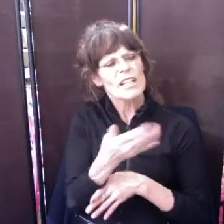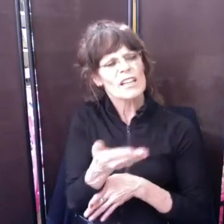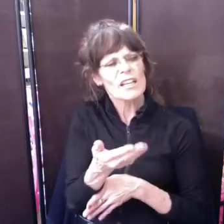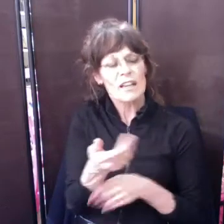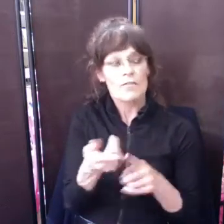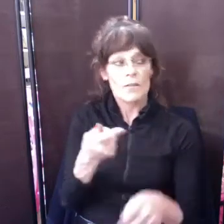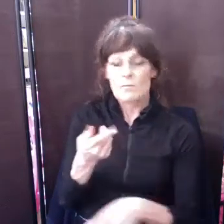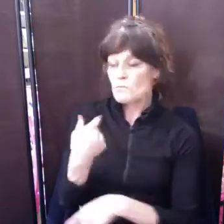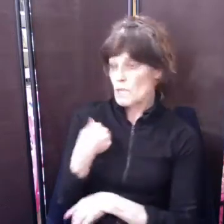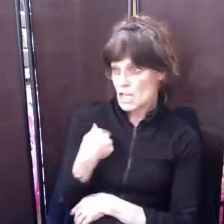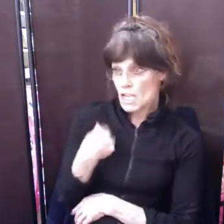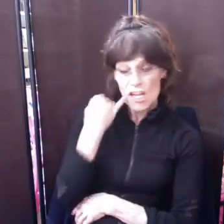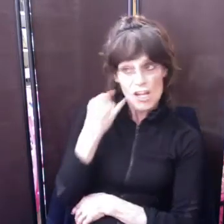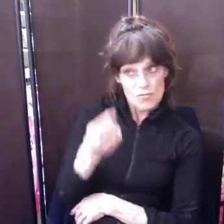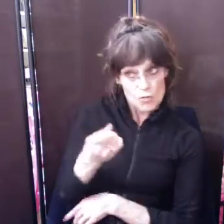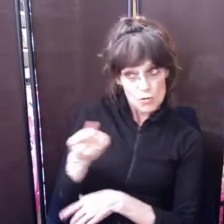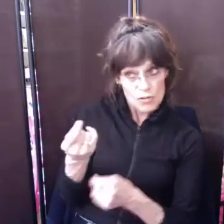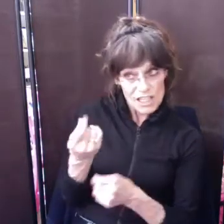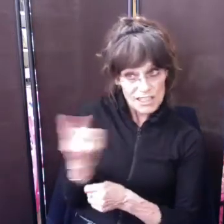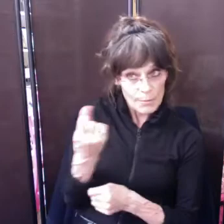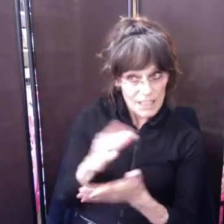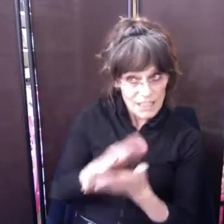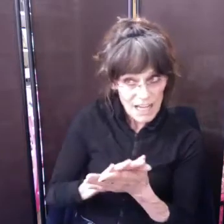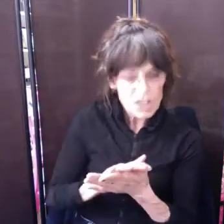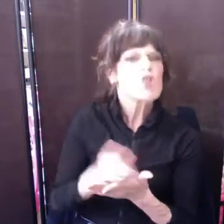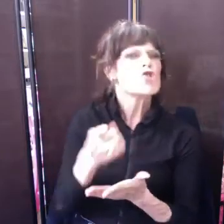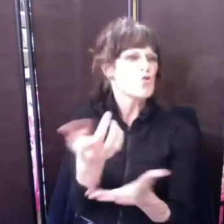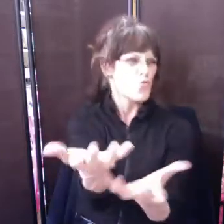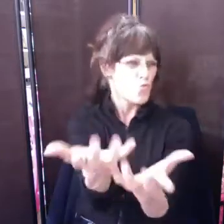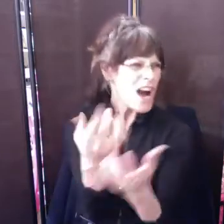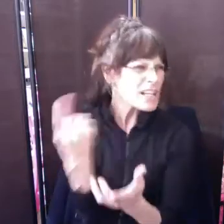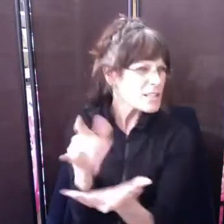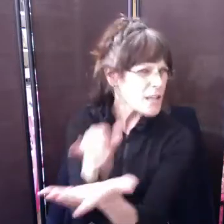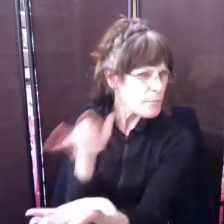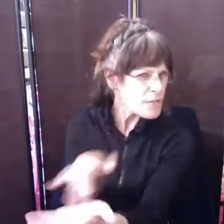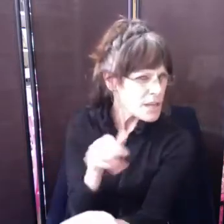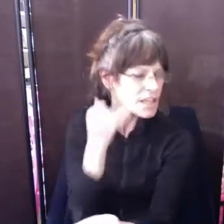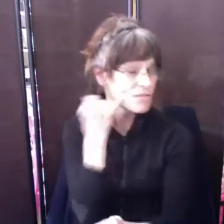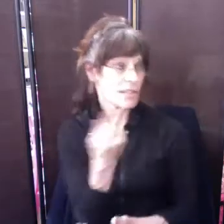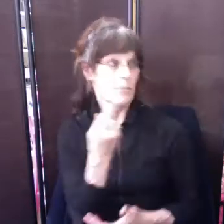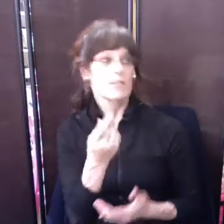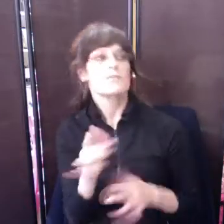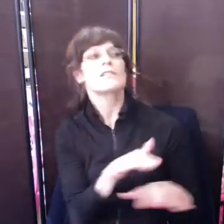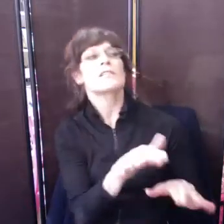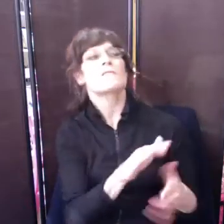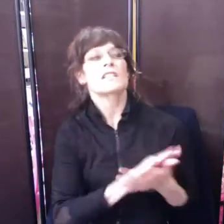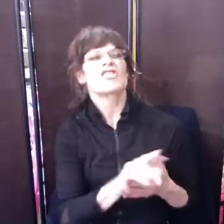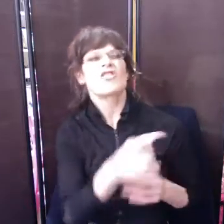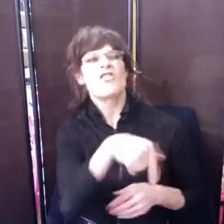you did something nice for somebody, it's because you wanted something. And if somebody did something nice for you, it's because they wanted something. And I